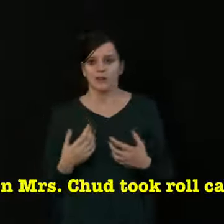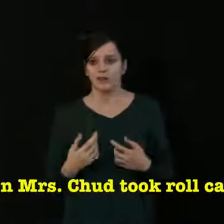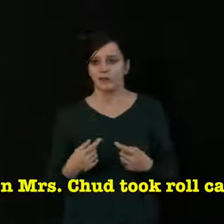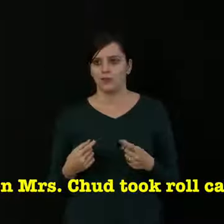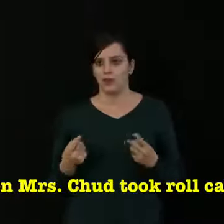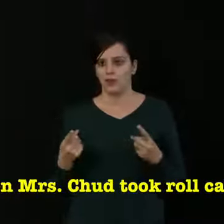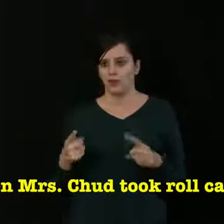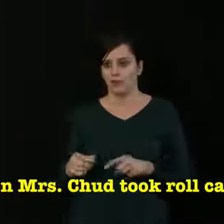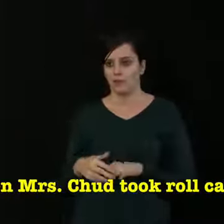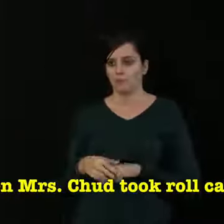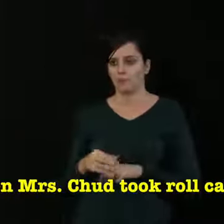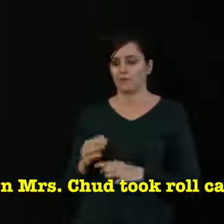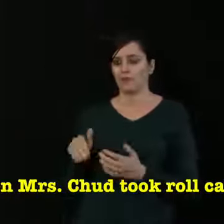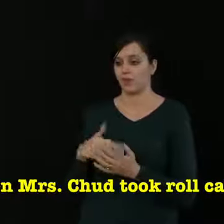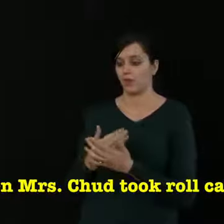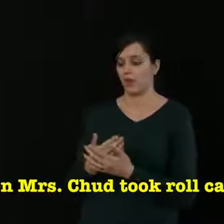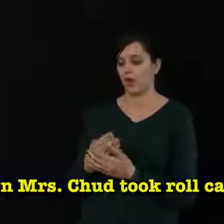But when Mrs. Chud took roll call,